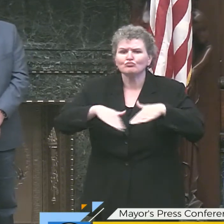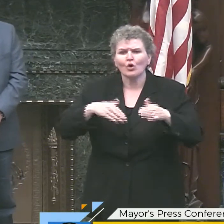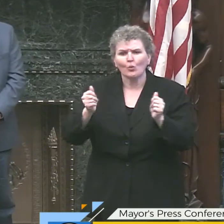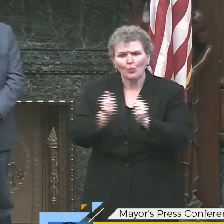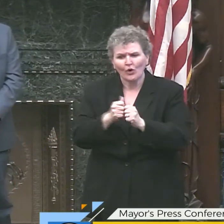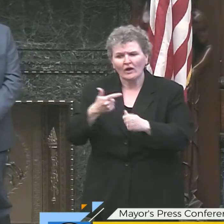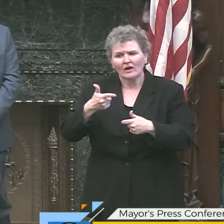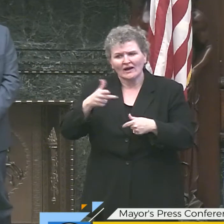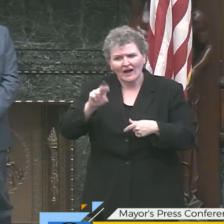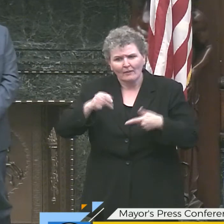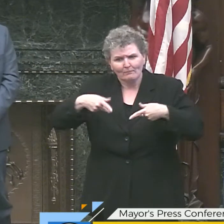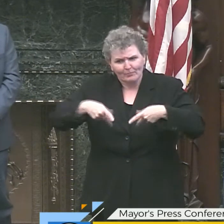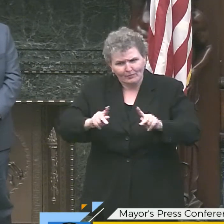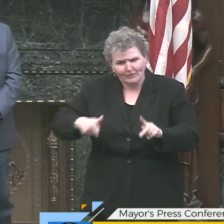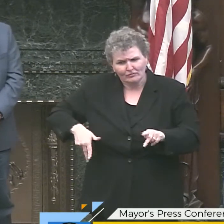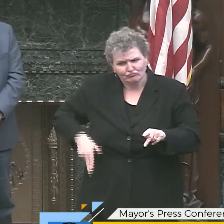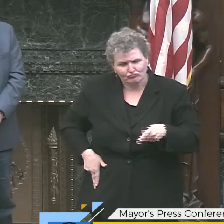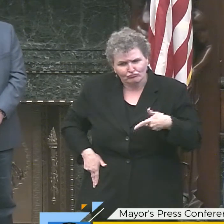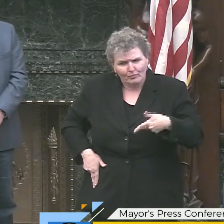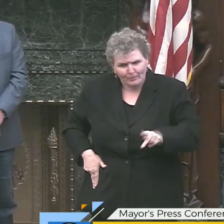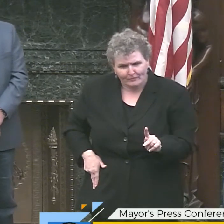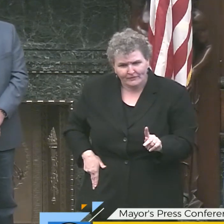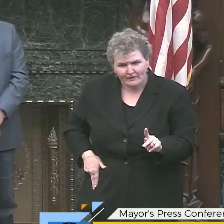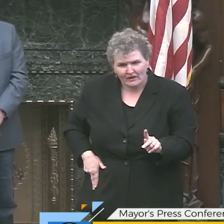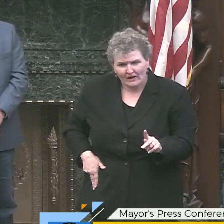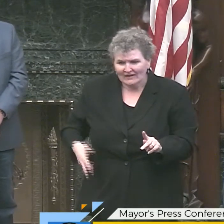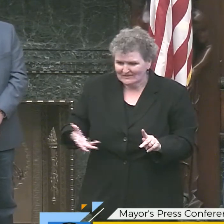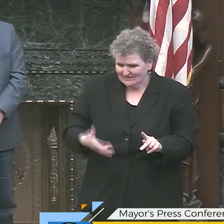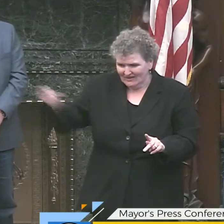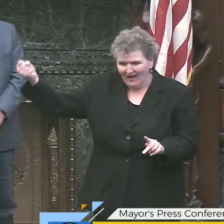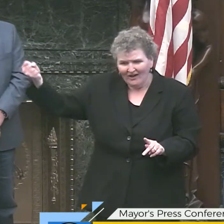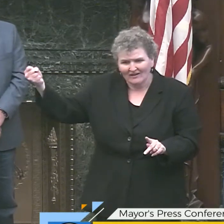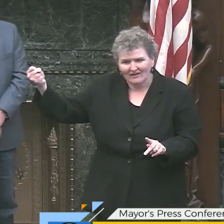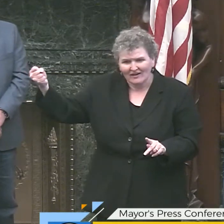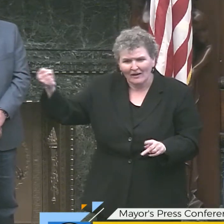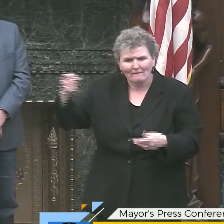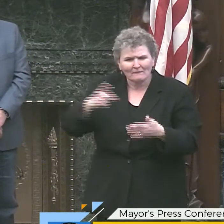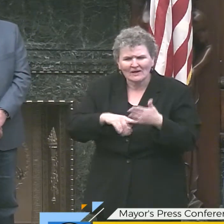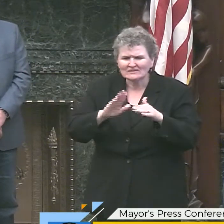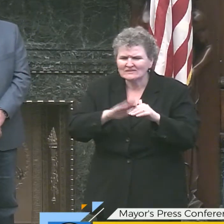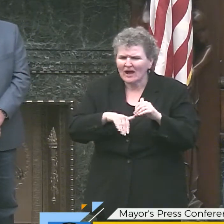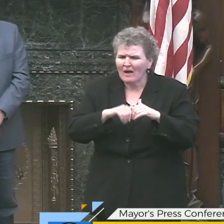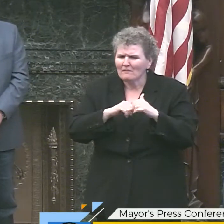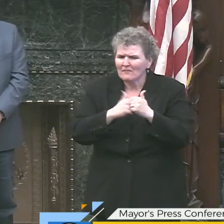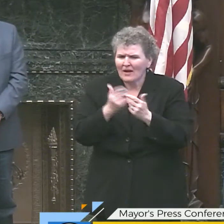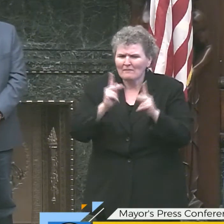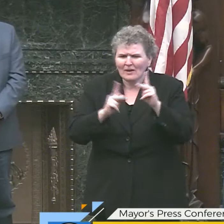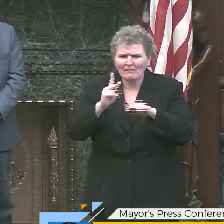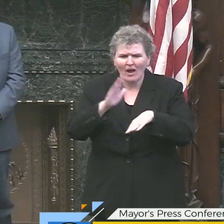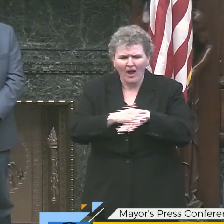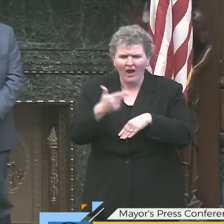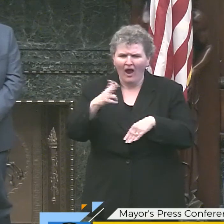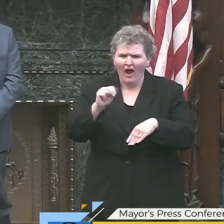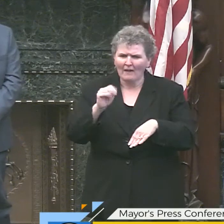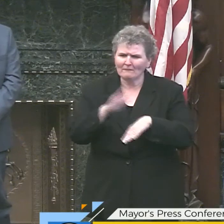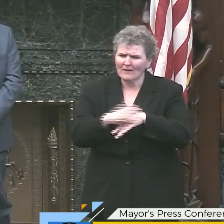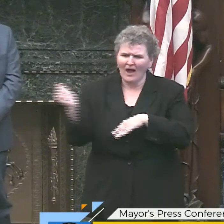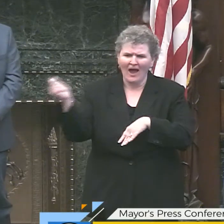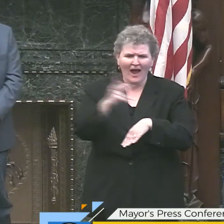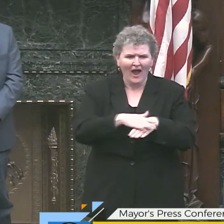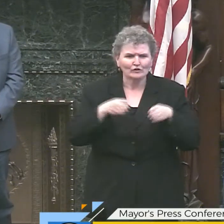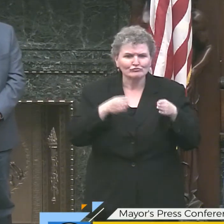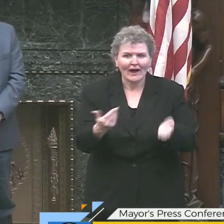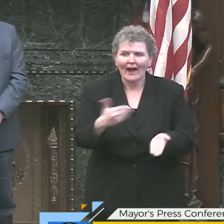gun, and they seem to find their way in the process back out in the street, and that's not acceptable. And that's